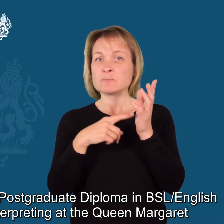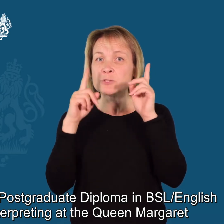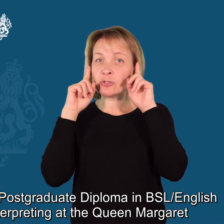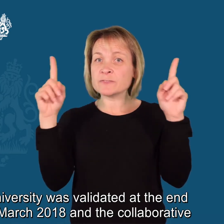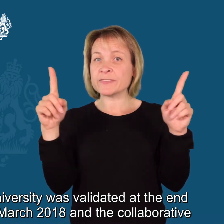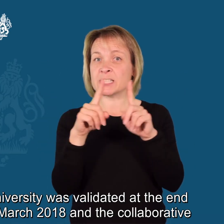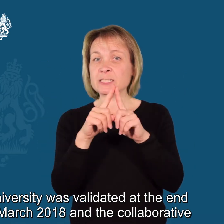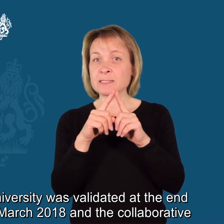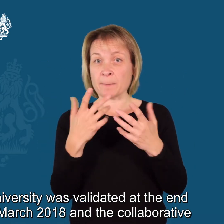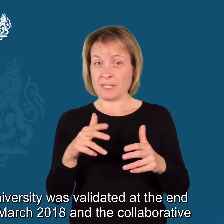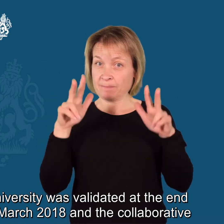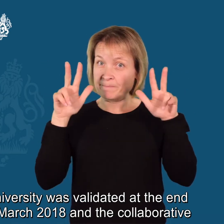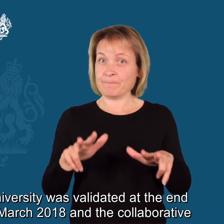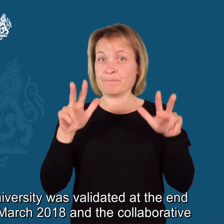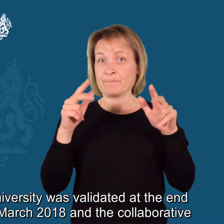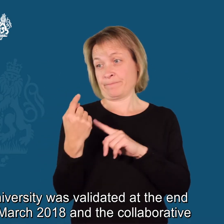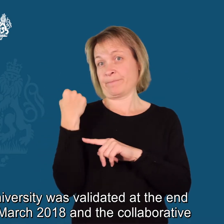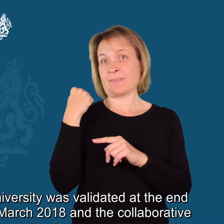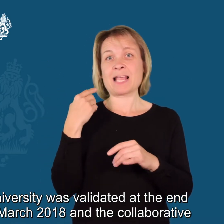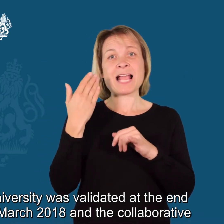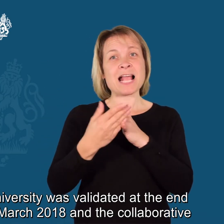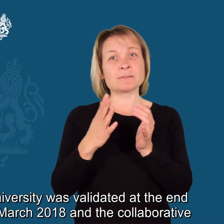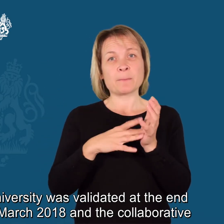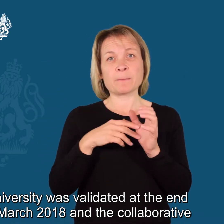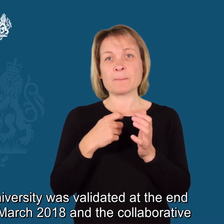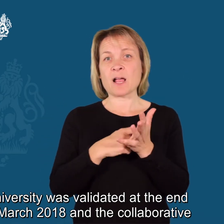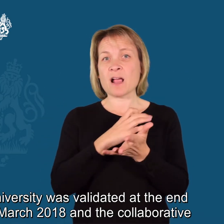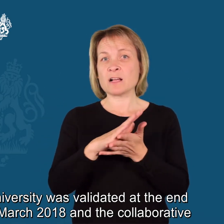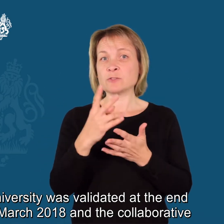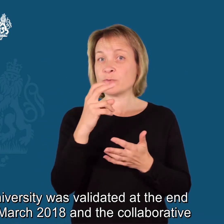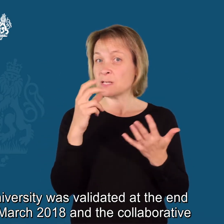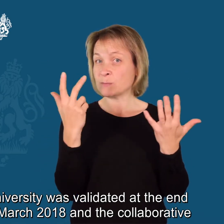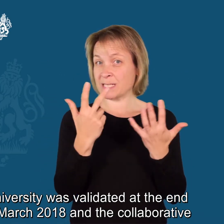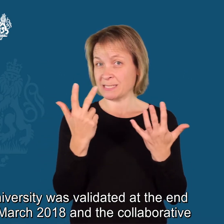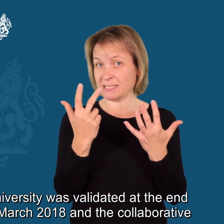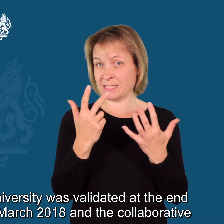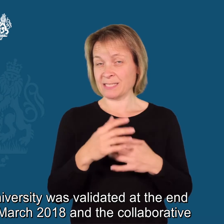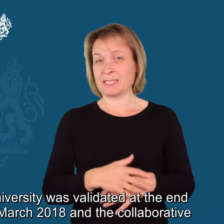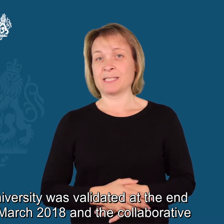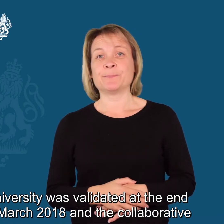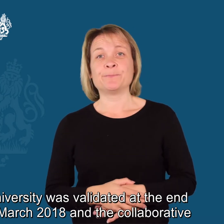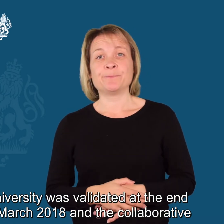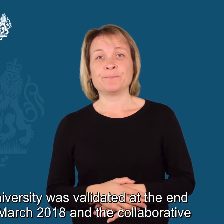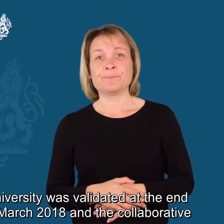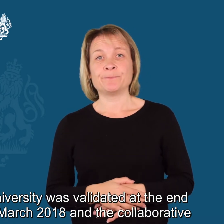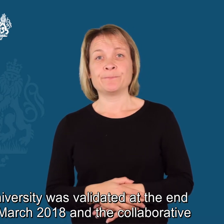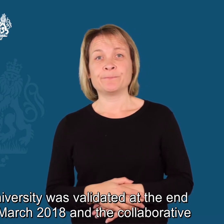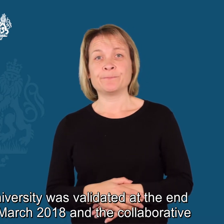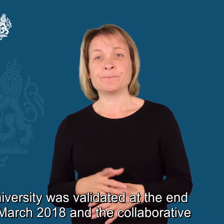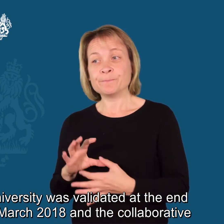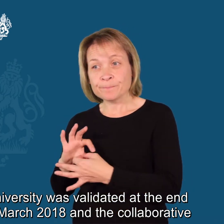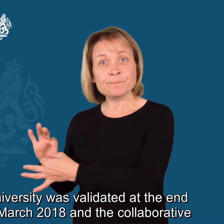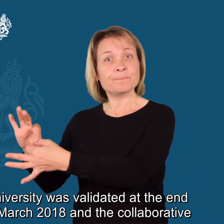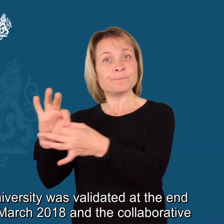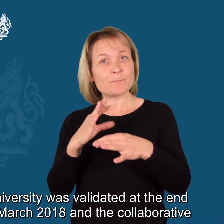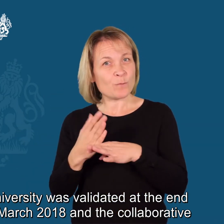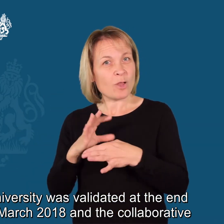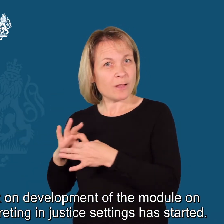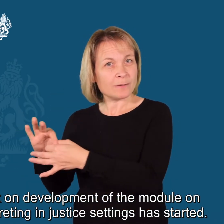University was validated at the end of March 2018, and the collaborative work and development of the module on interpreting in